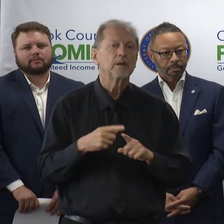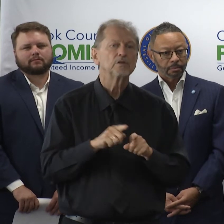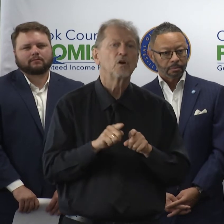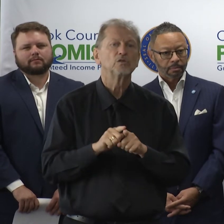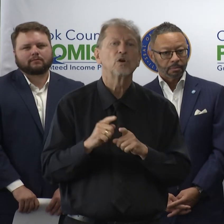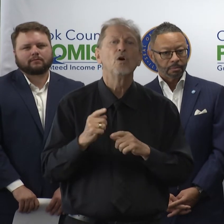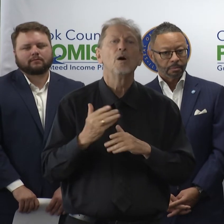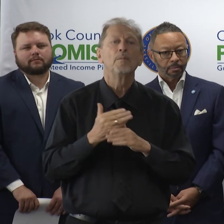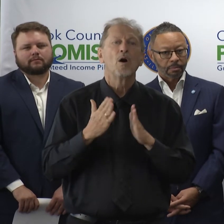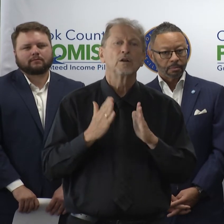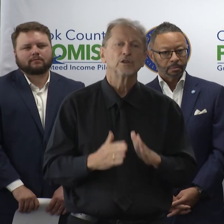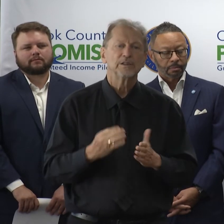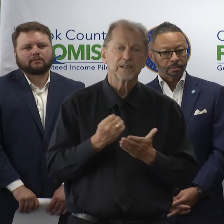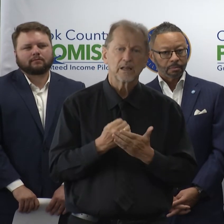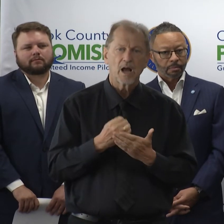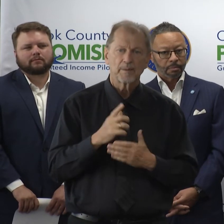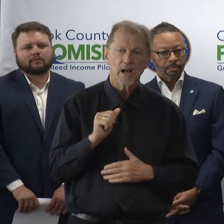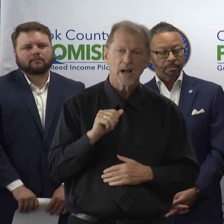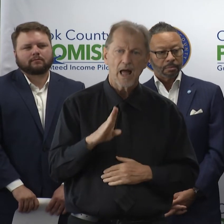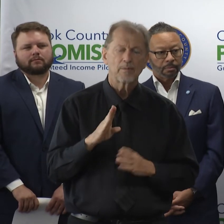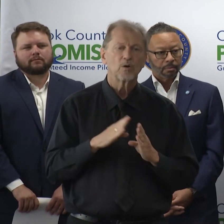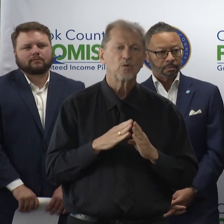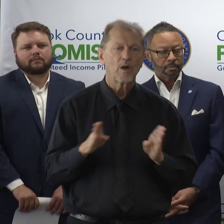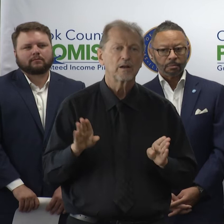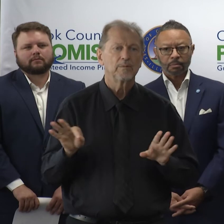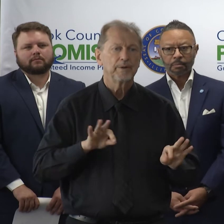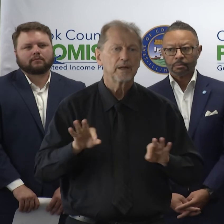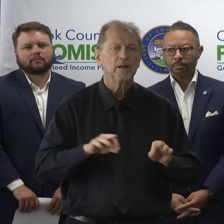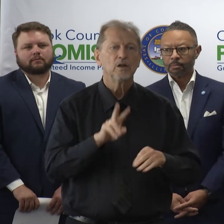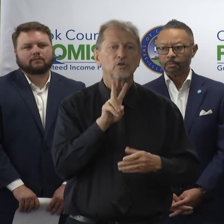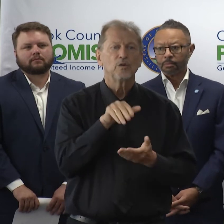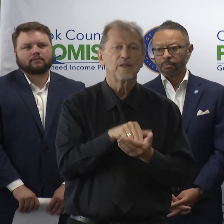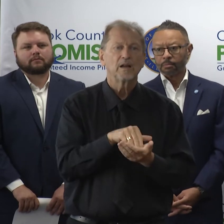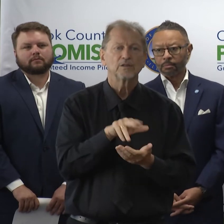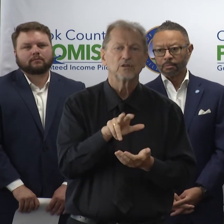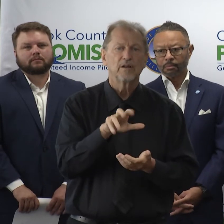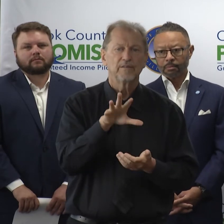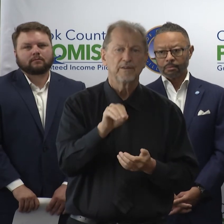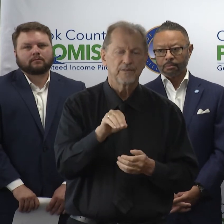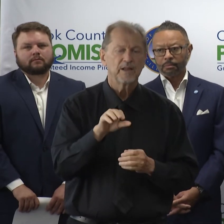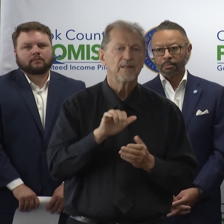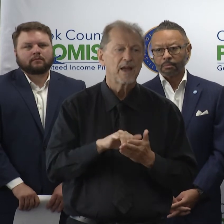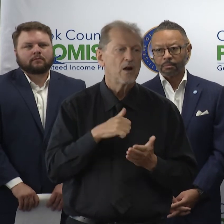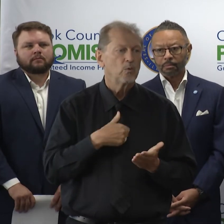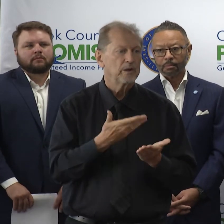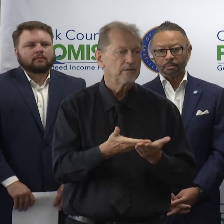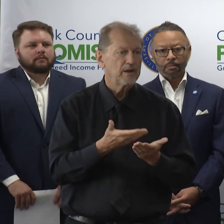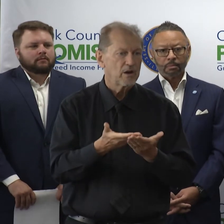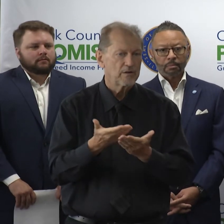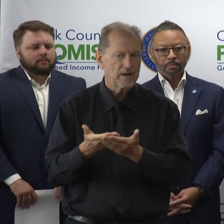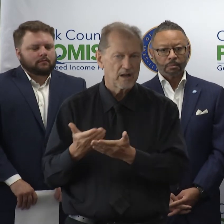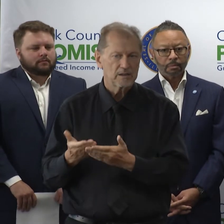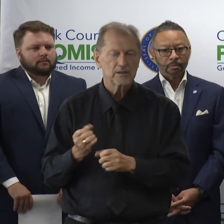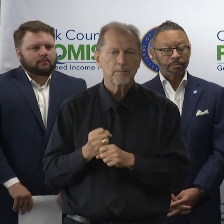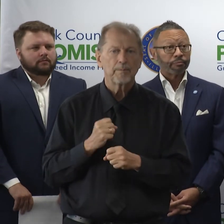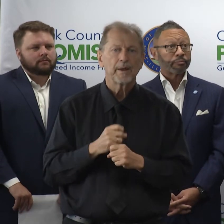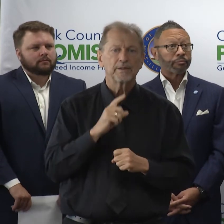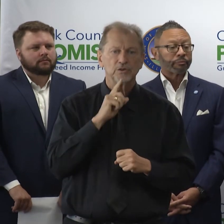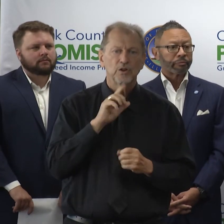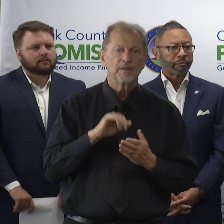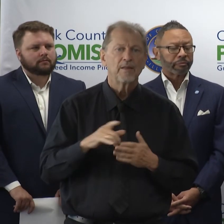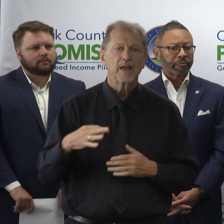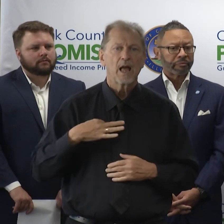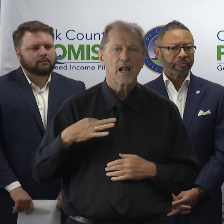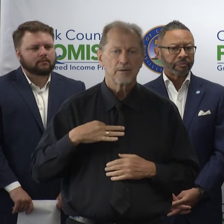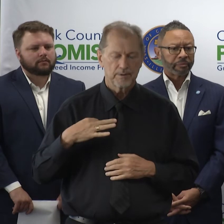Inclusive Economy Lab to randomly select 3,250 people that we have verified and deemed eligible to participate